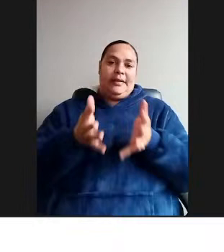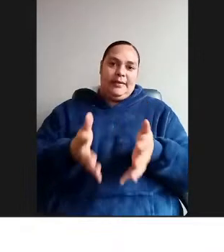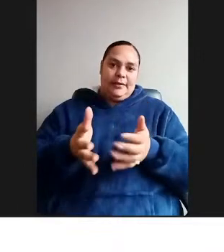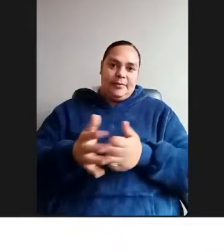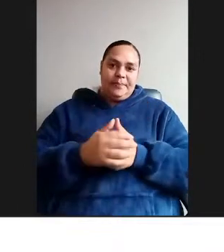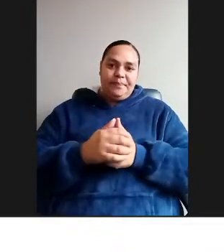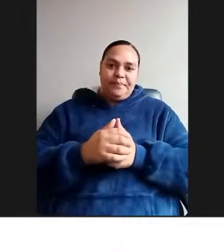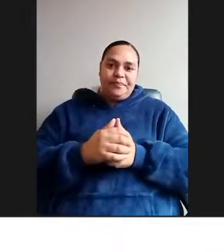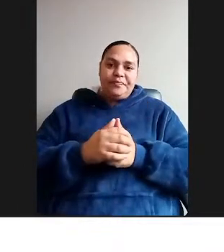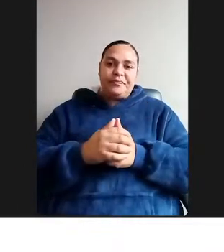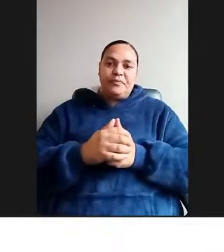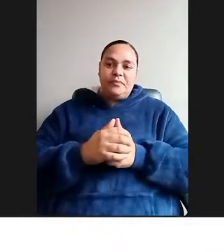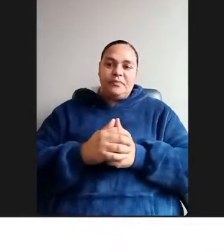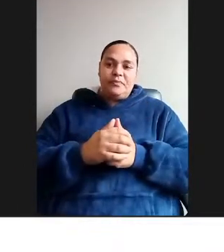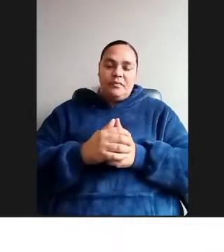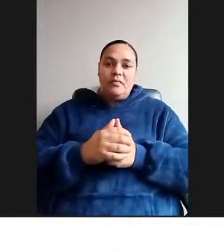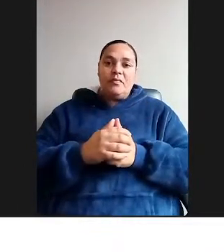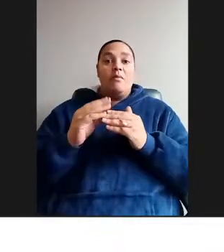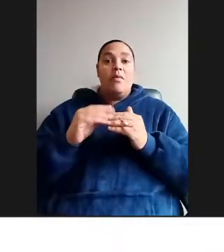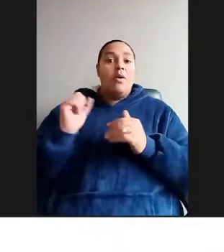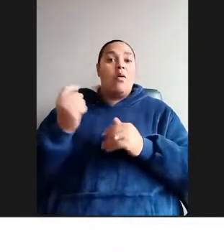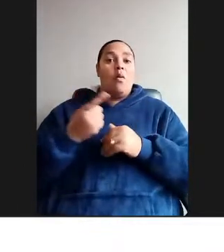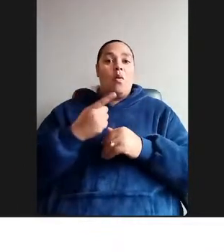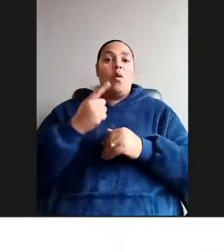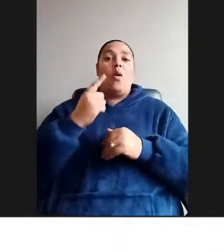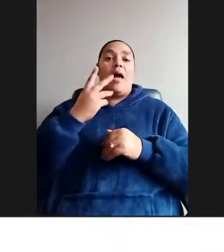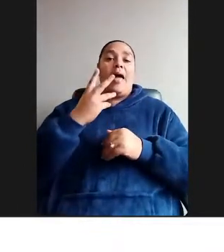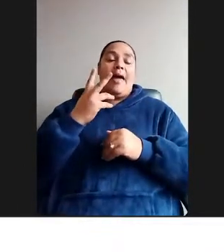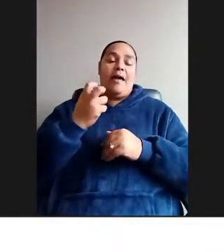All members are muted at this point.